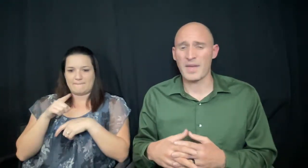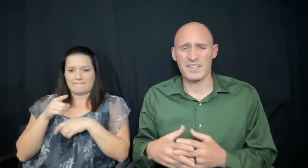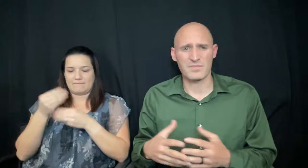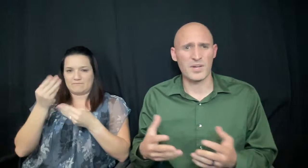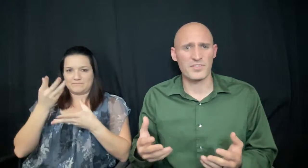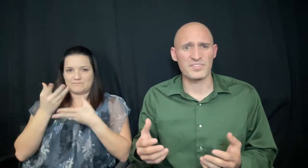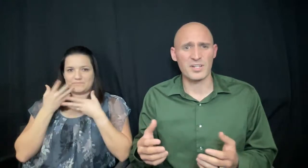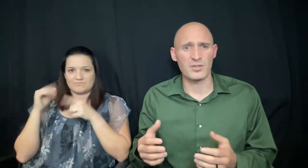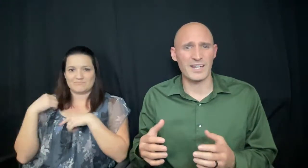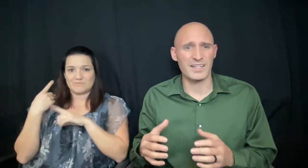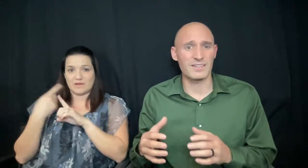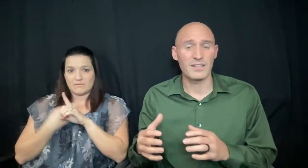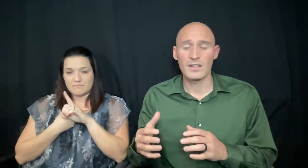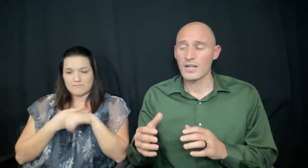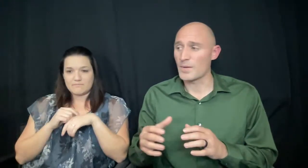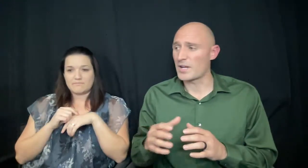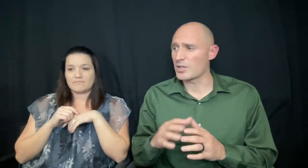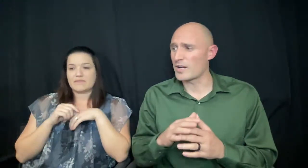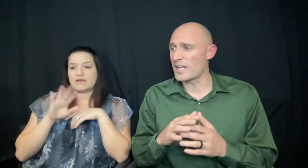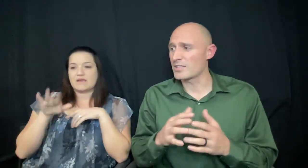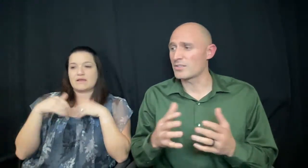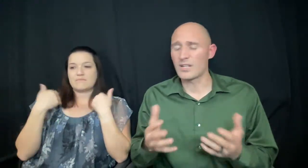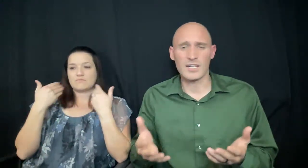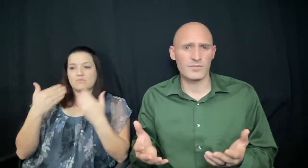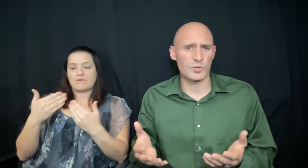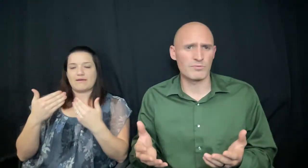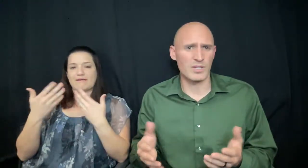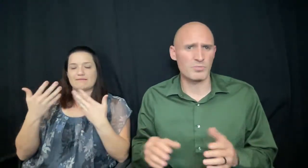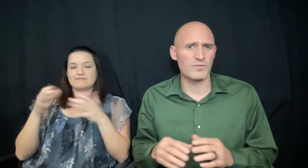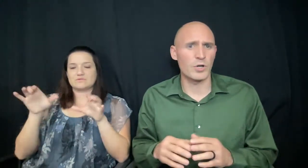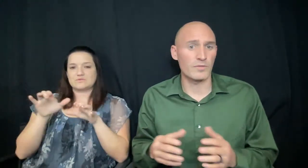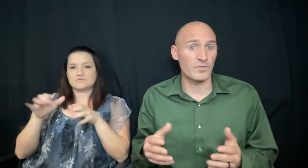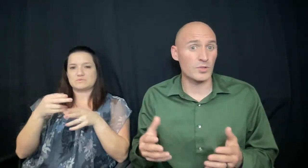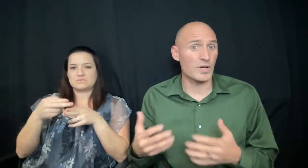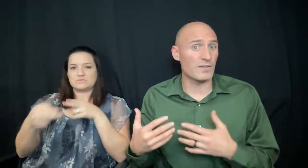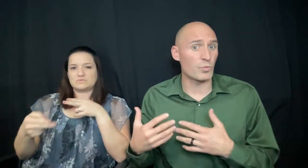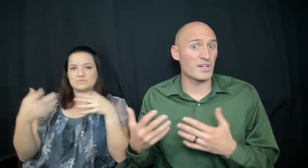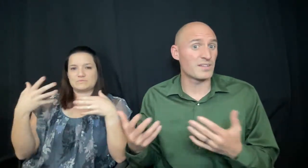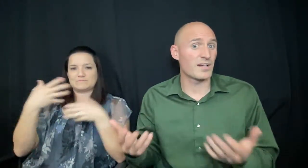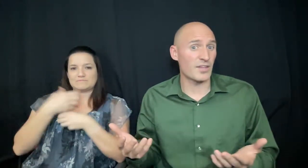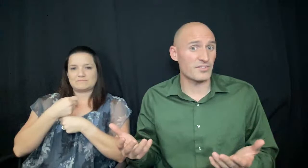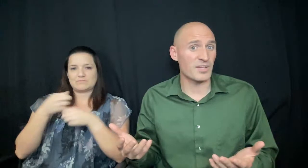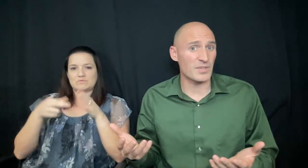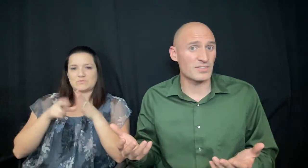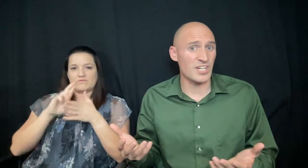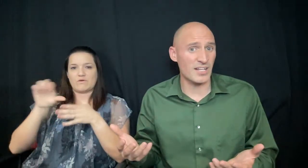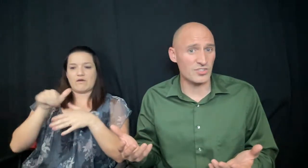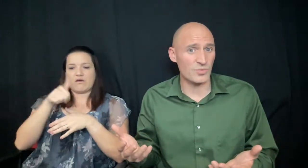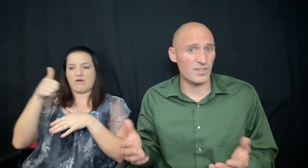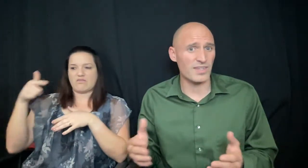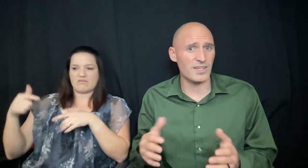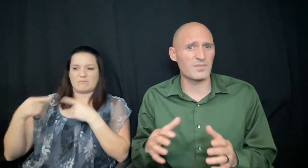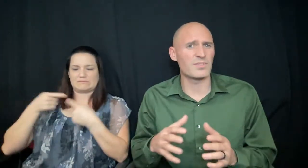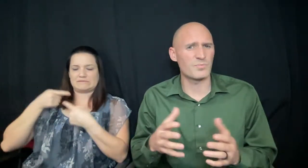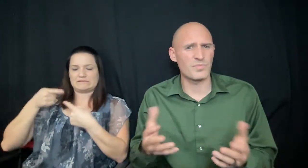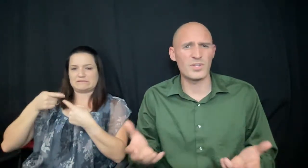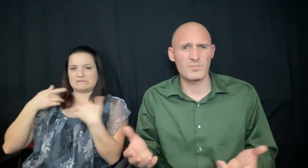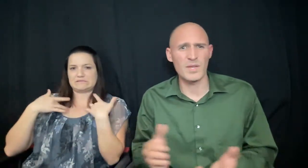past month or so, and I'll go ahead and kind of do a really brief overview of what others have been challenged with, and maybe